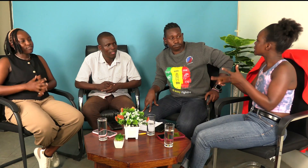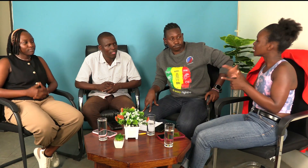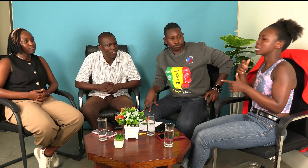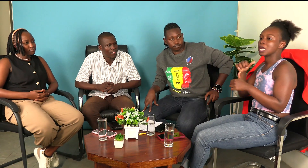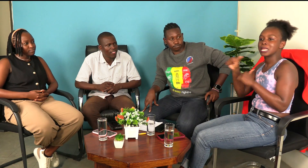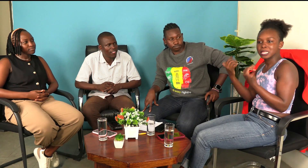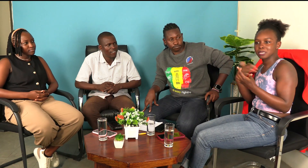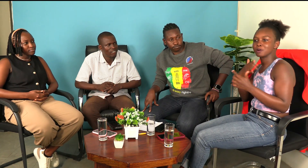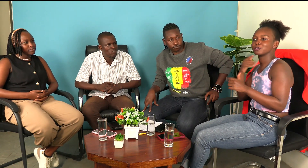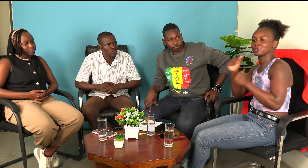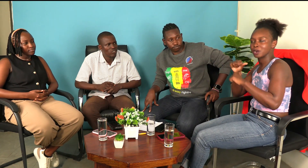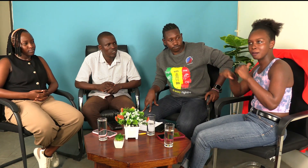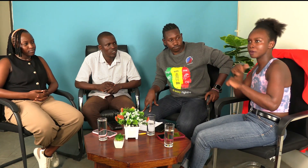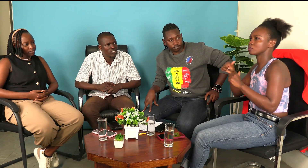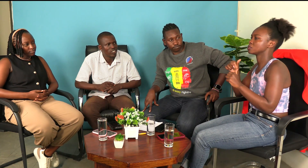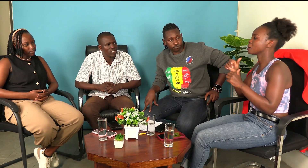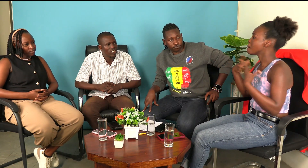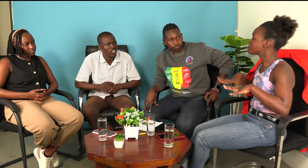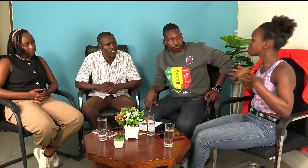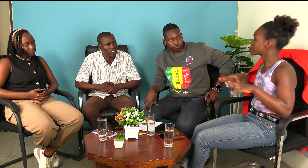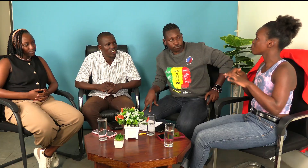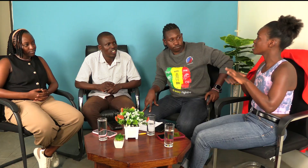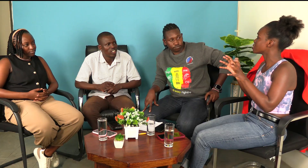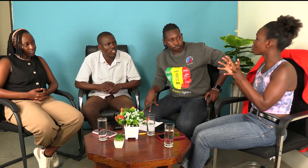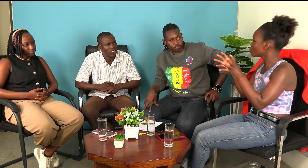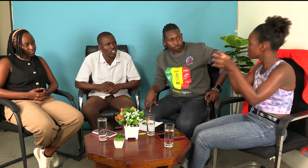experiencing? So the other thing is I want to talk about is